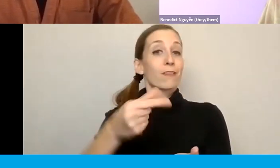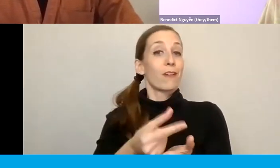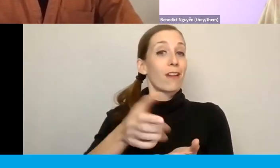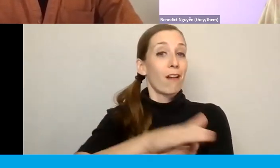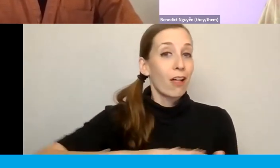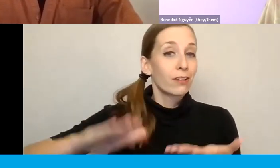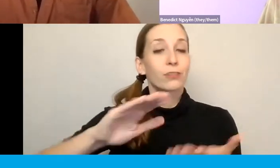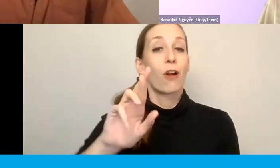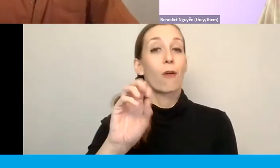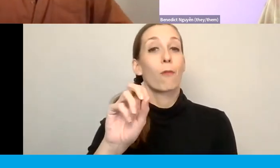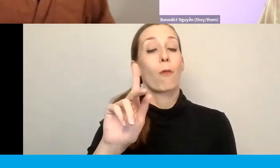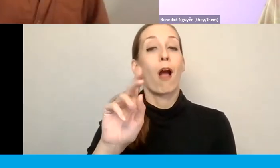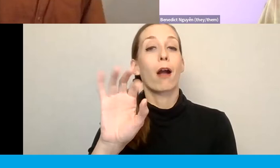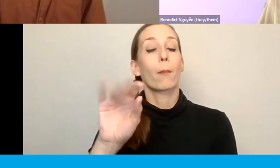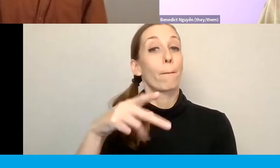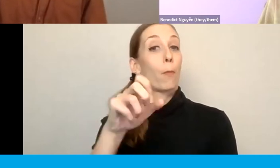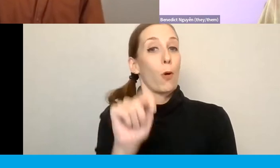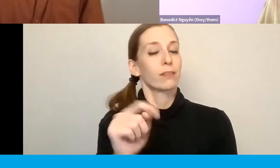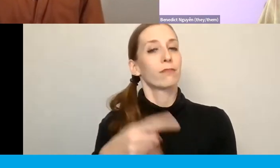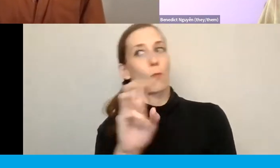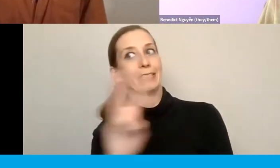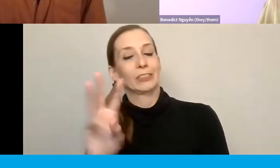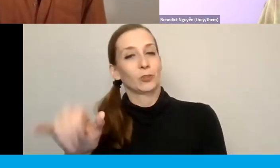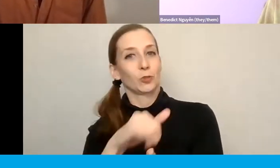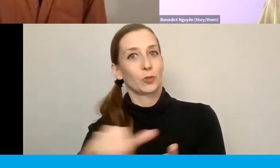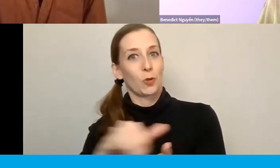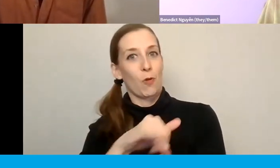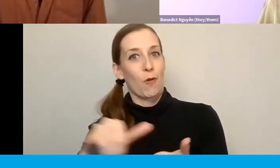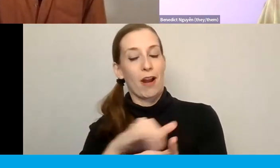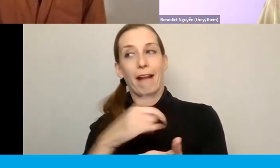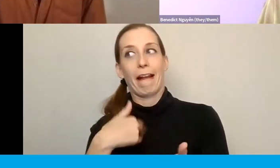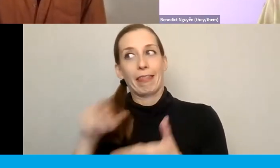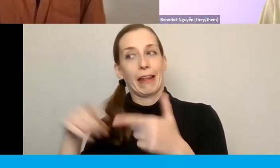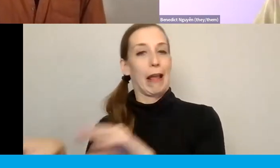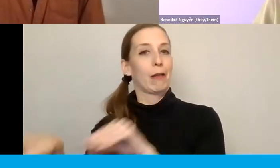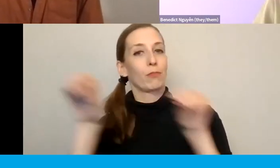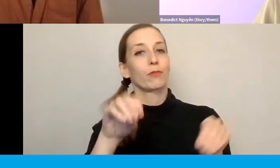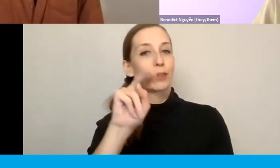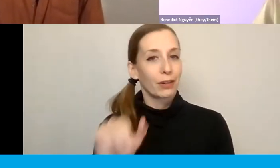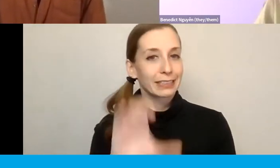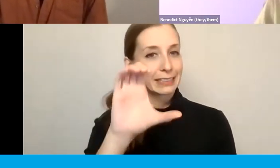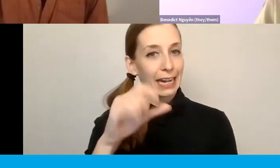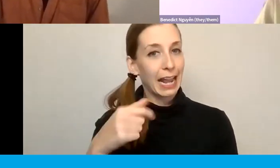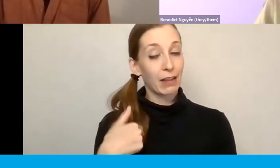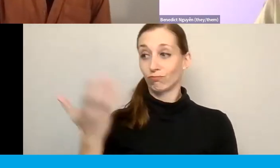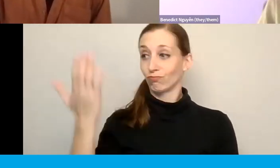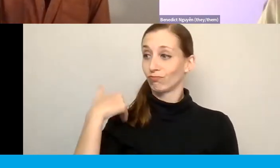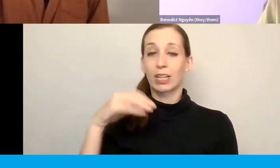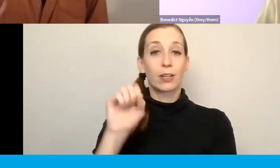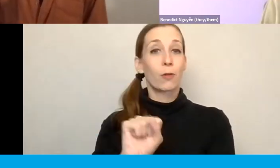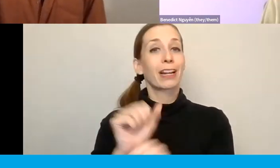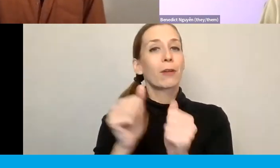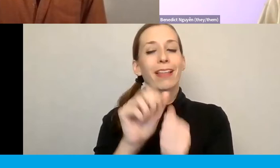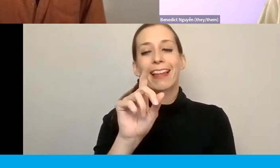Western New York. And shortly after, moved to New York City. At that time, I was dancing with David Dorfman Dance, but